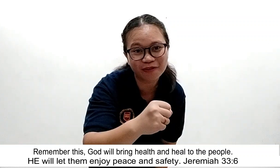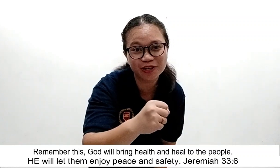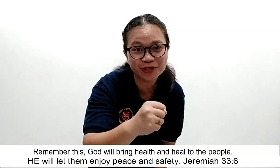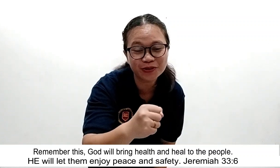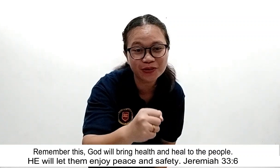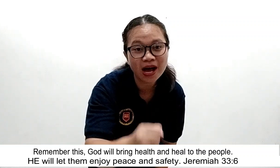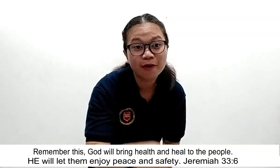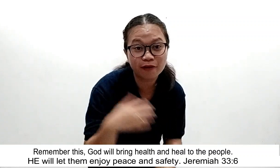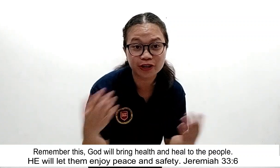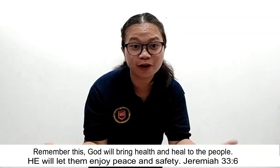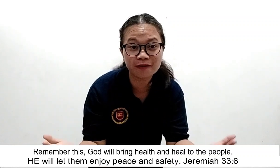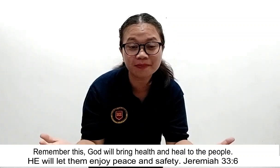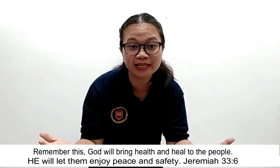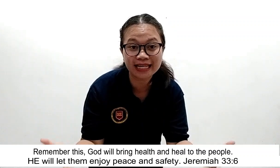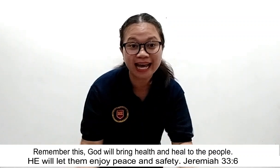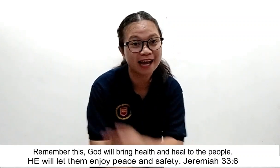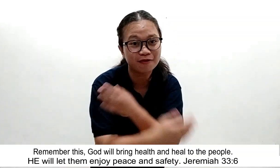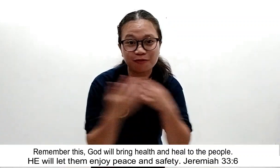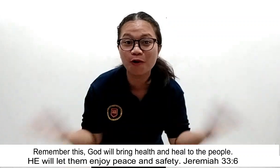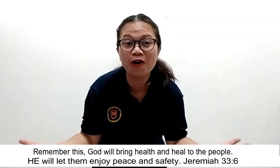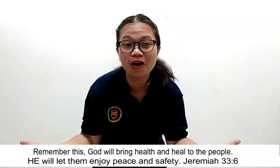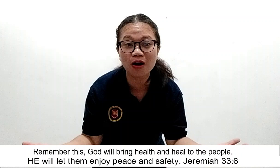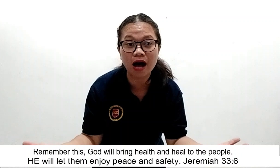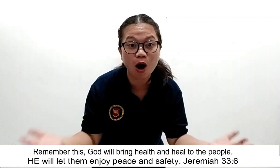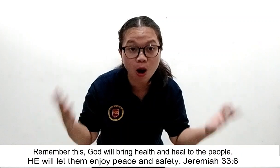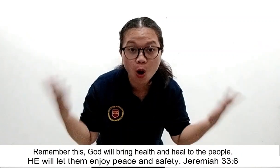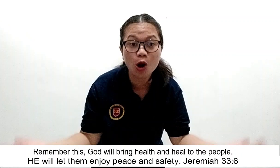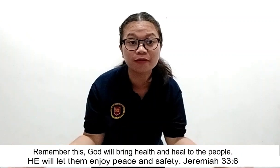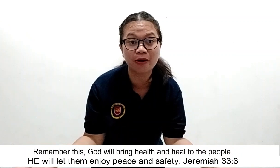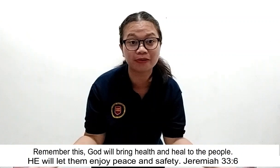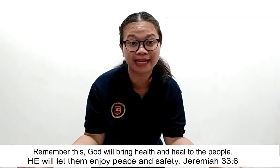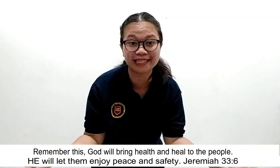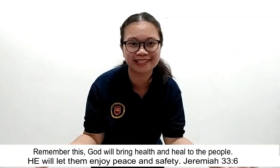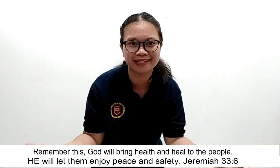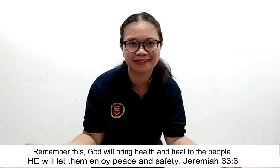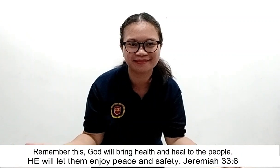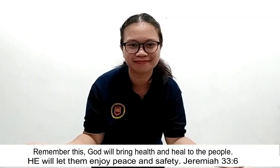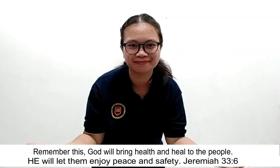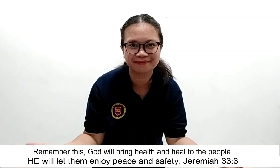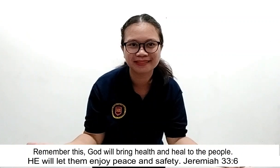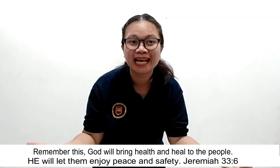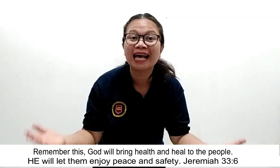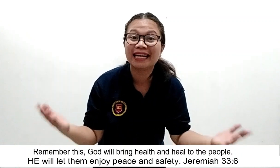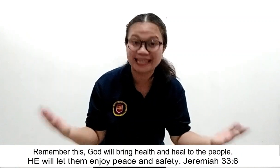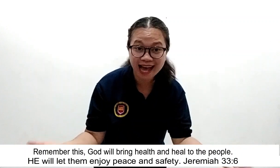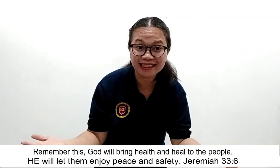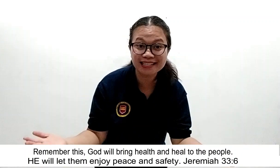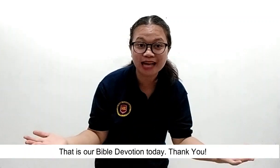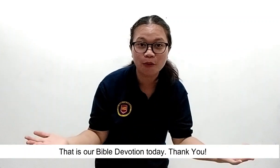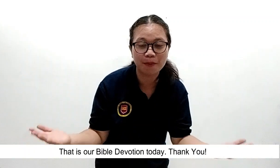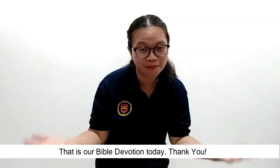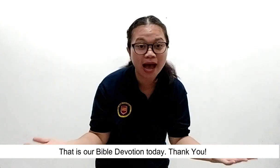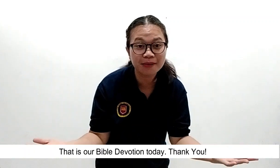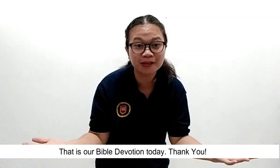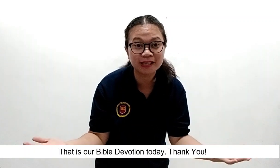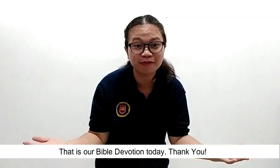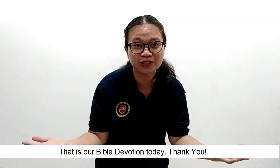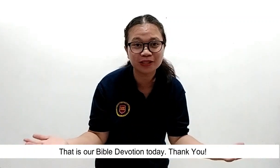for you for your family and for all of our nation that is our Bible devotion